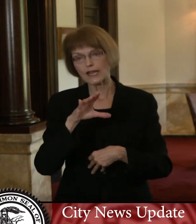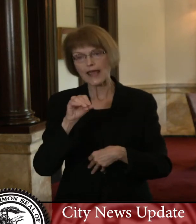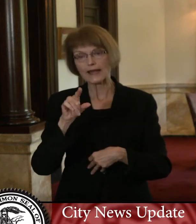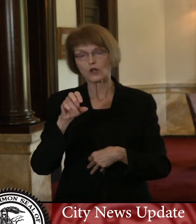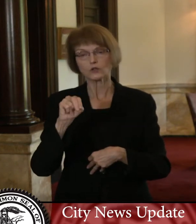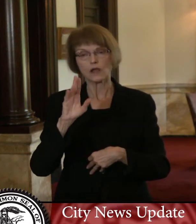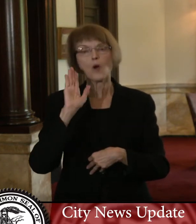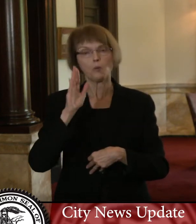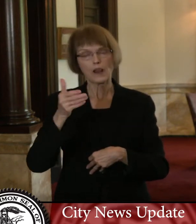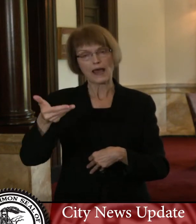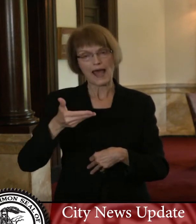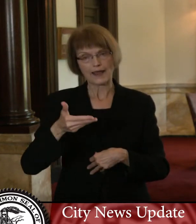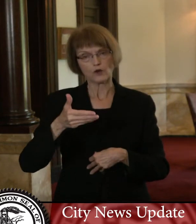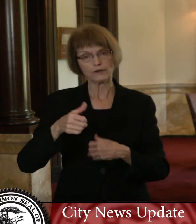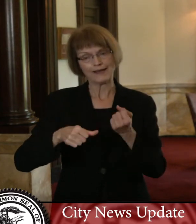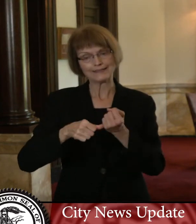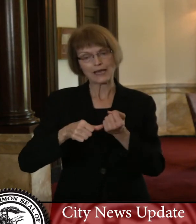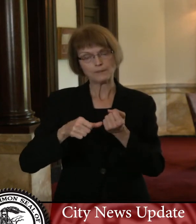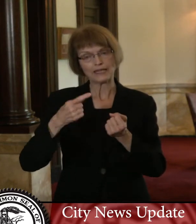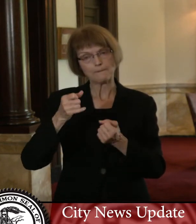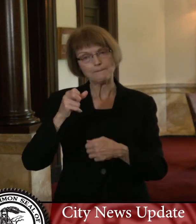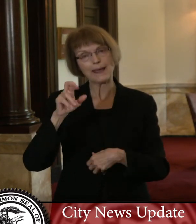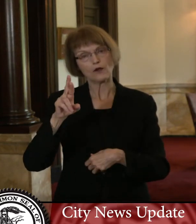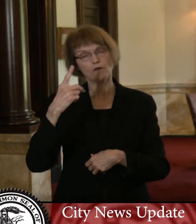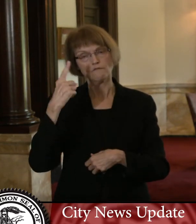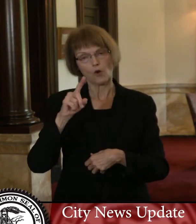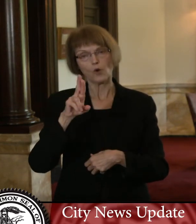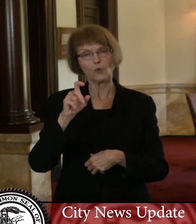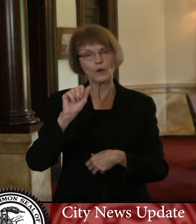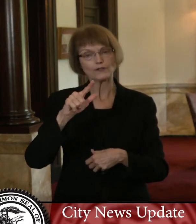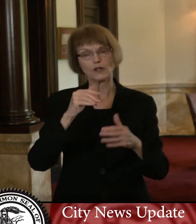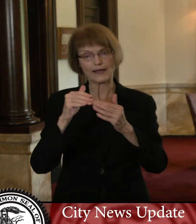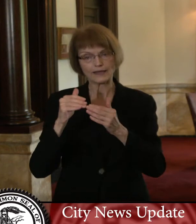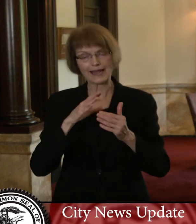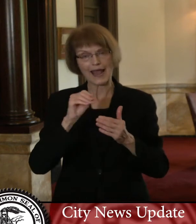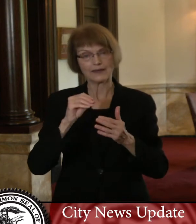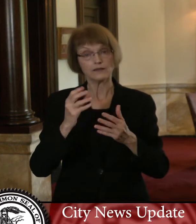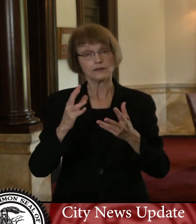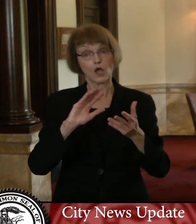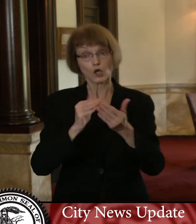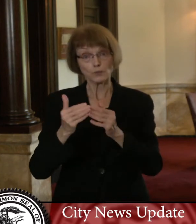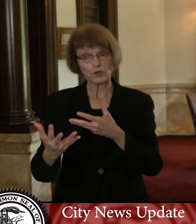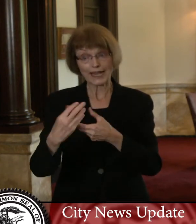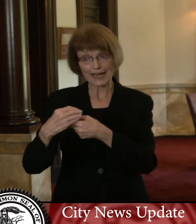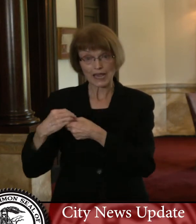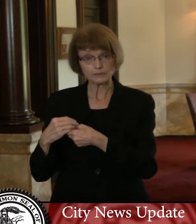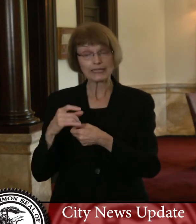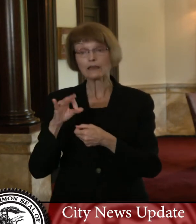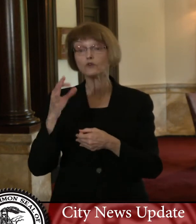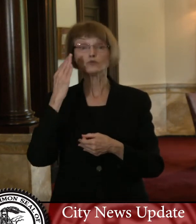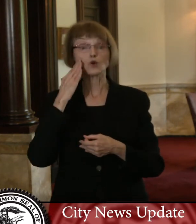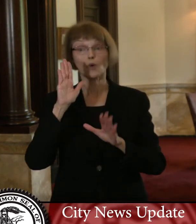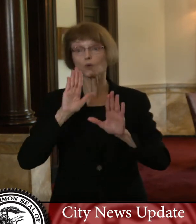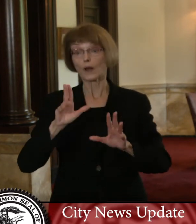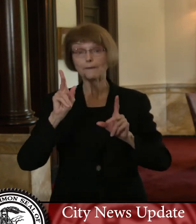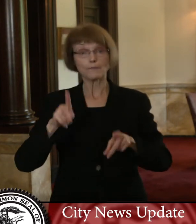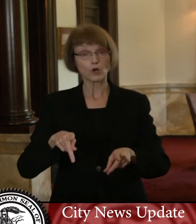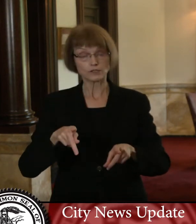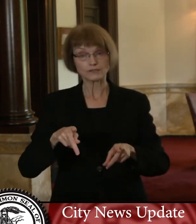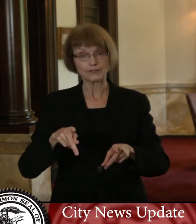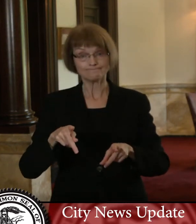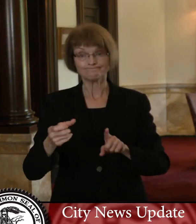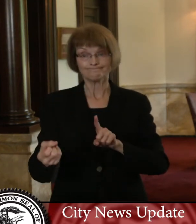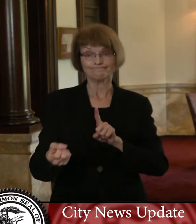a deputy mayor for racial equity and community engagement. And so if you know any great applicants, send them our way